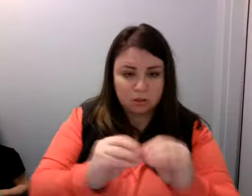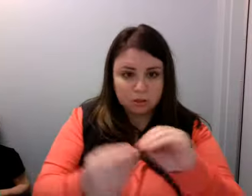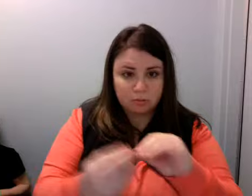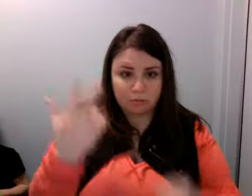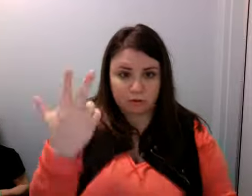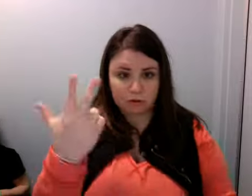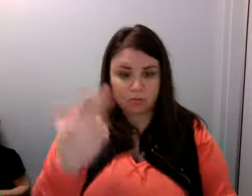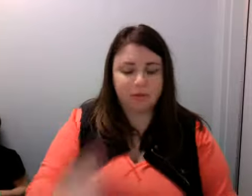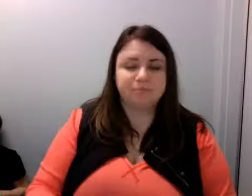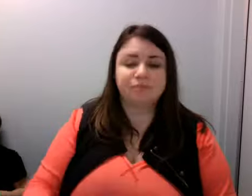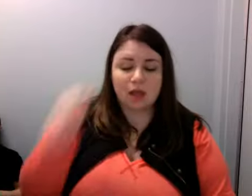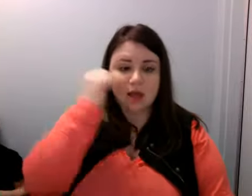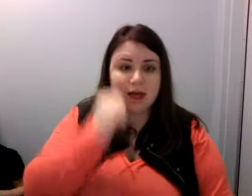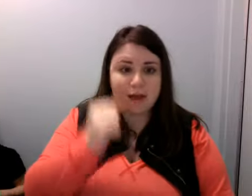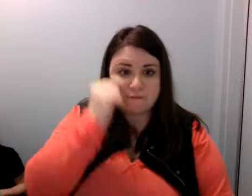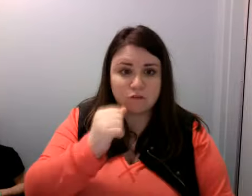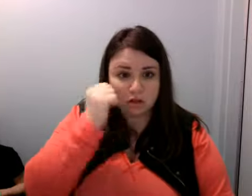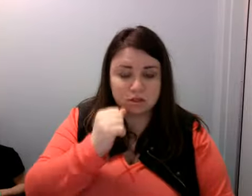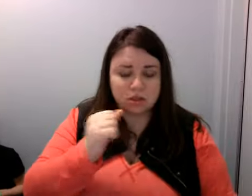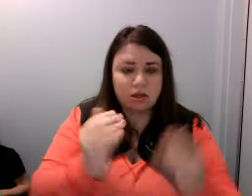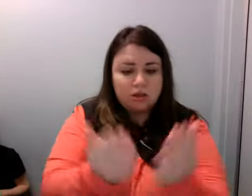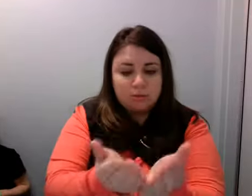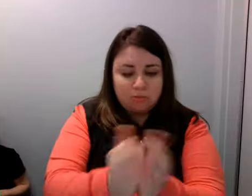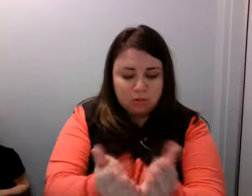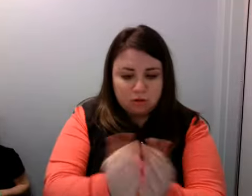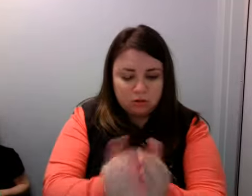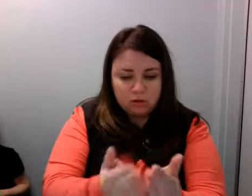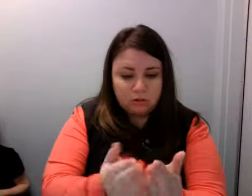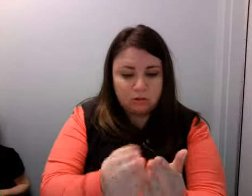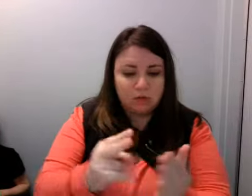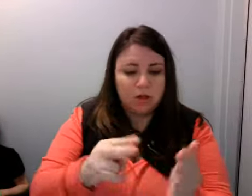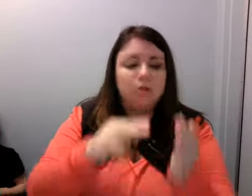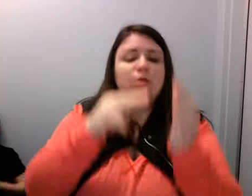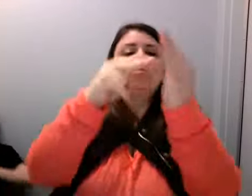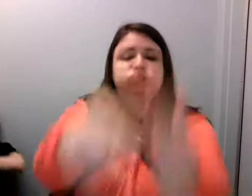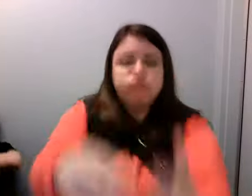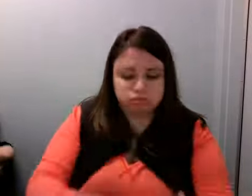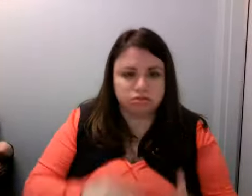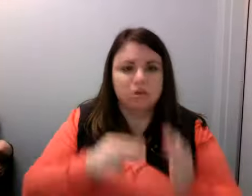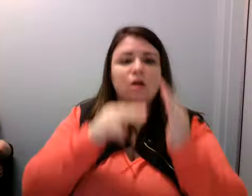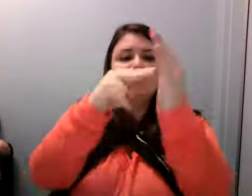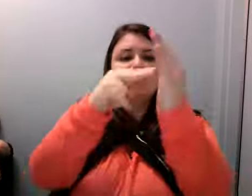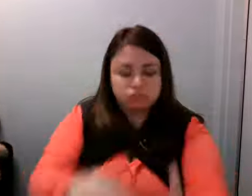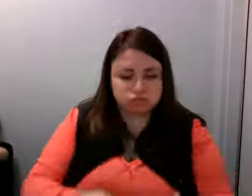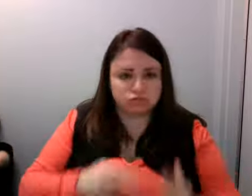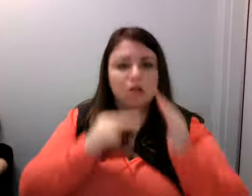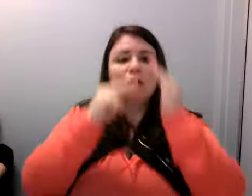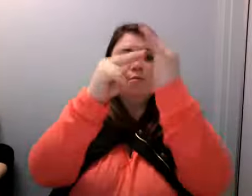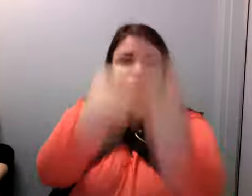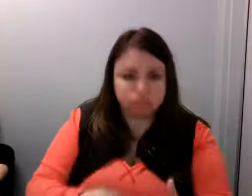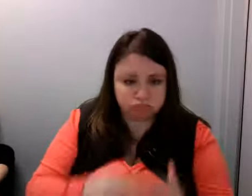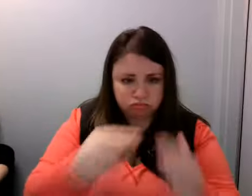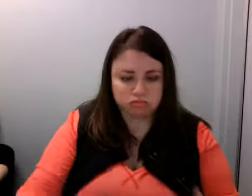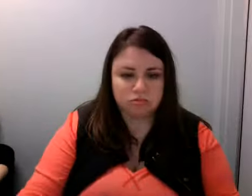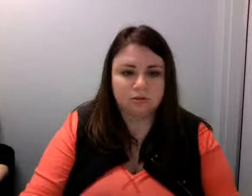this time, a technician will come one day, a technician didn't show up. Did you cancel them? I just canceled, yeah. Where are you going?